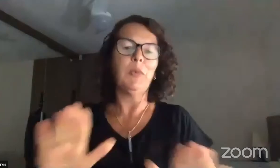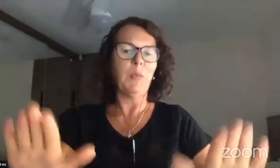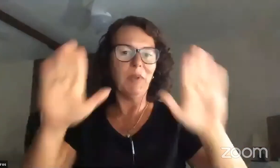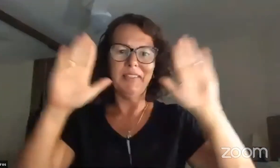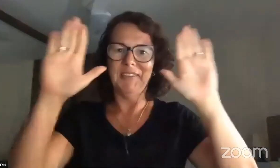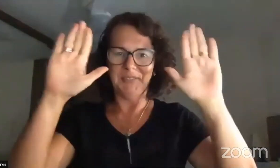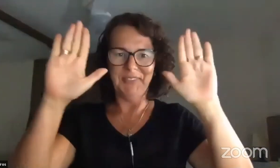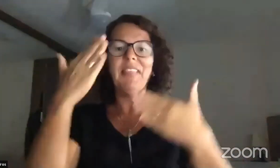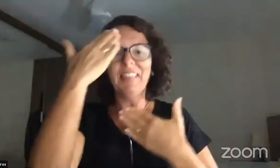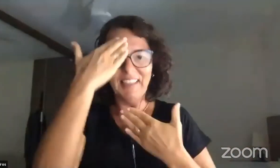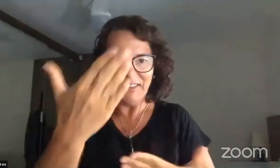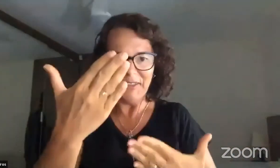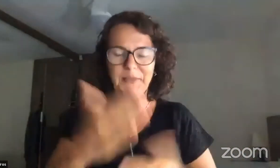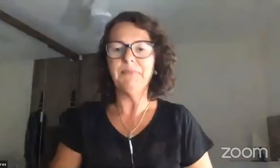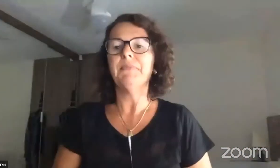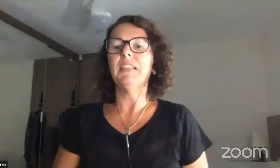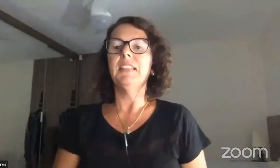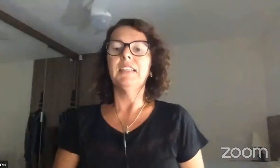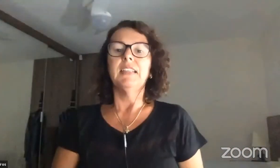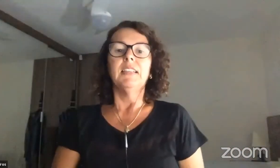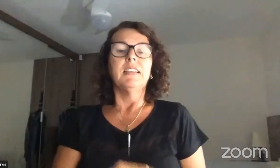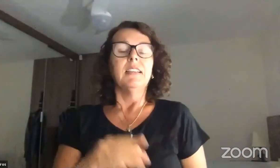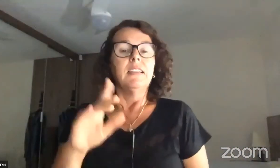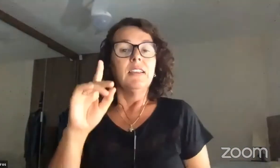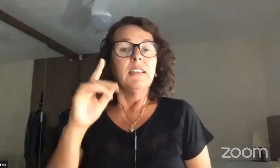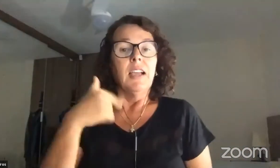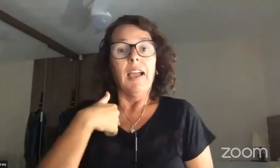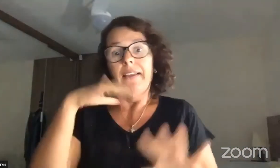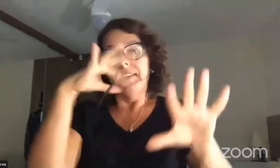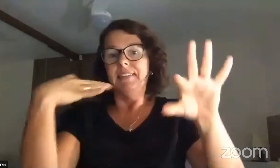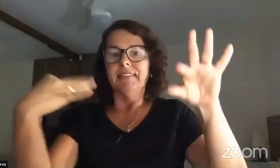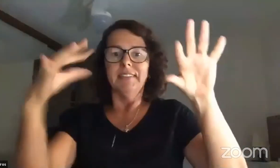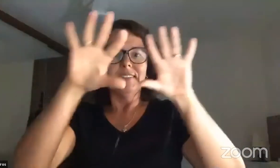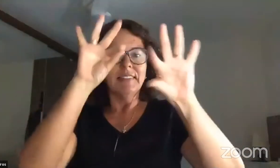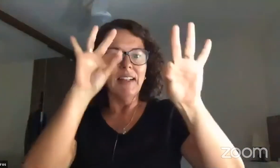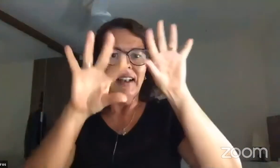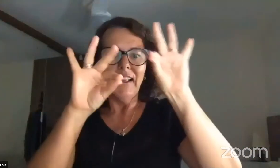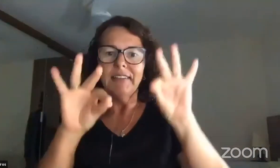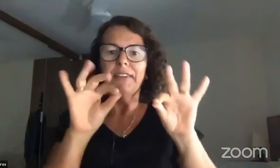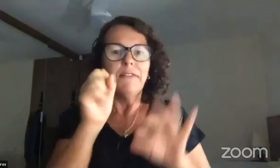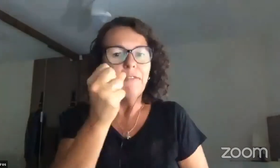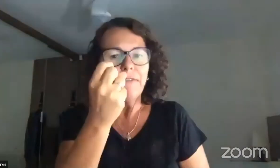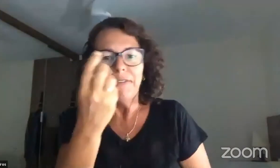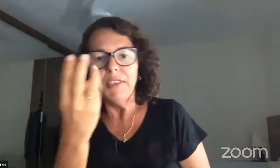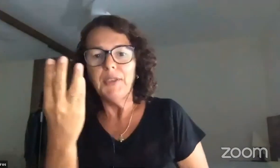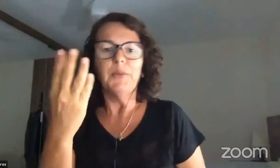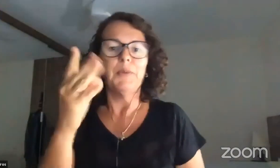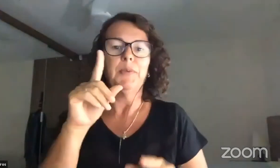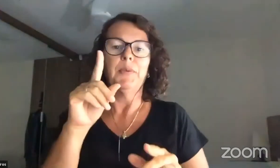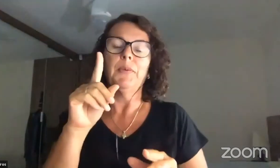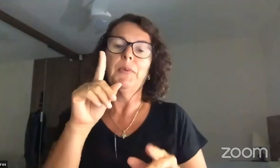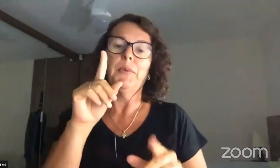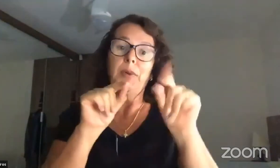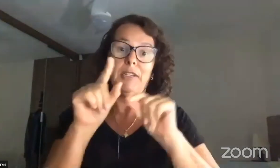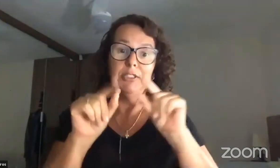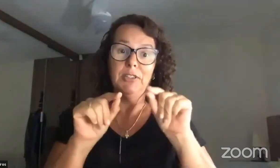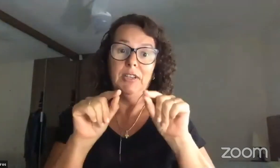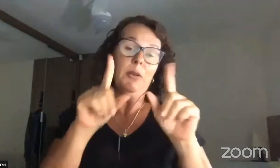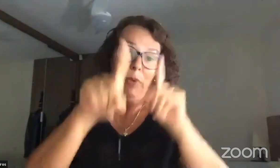linguistics given acquisition are going. So thank you. I have selected a